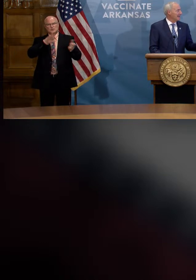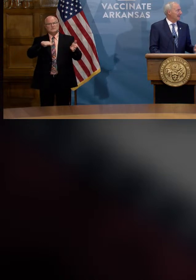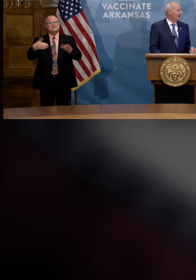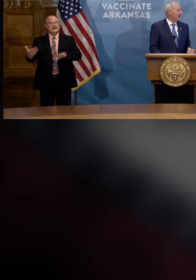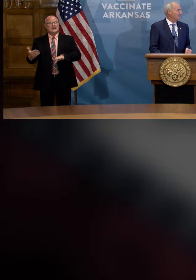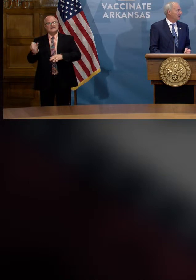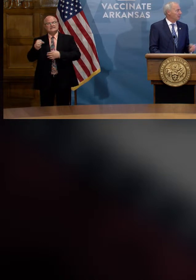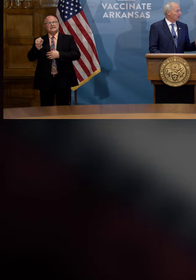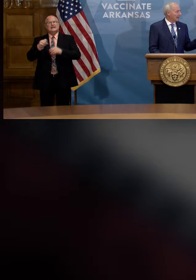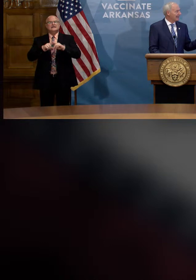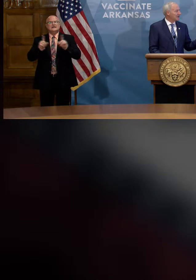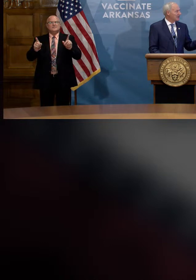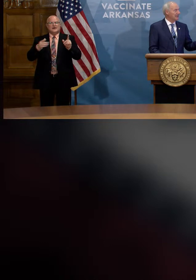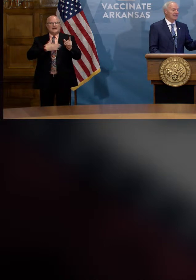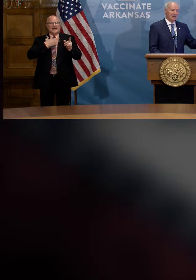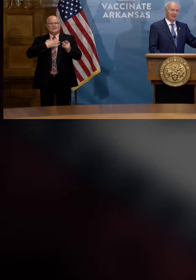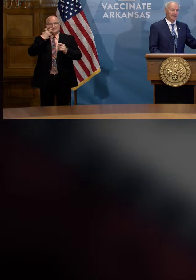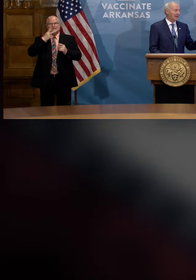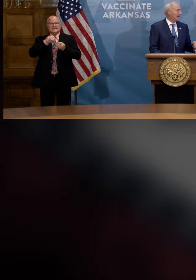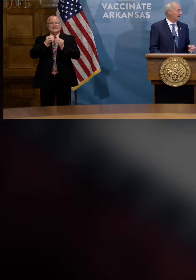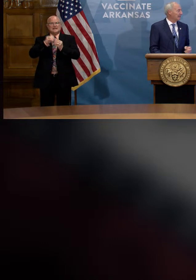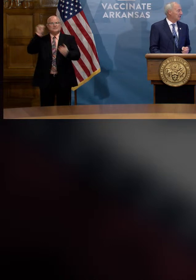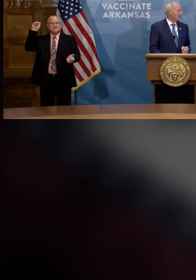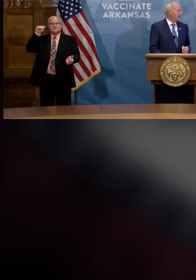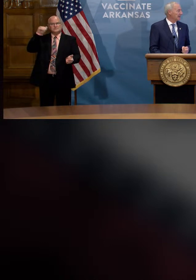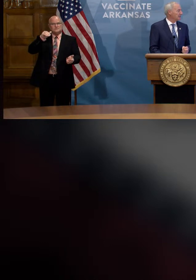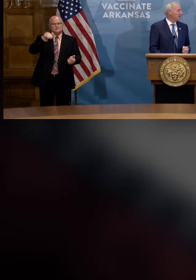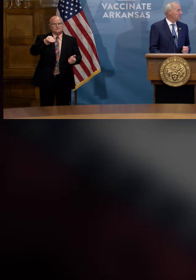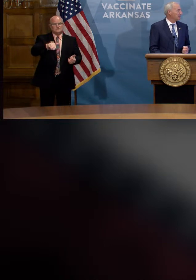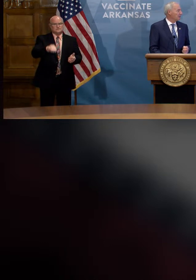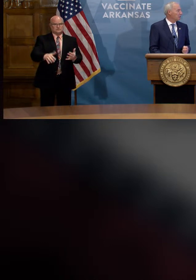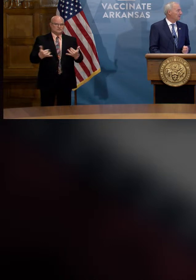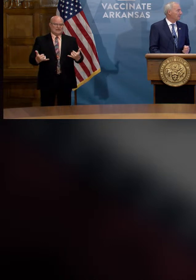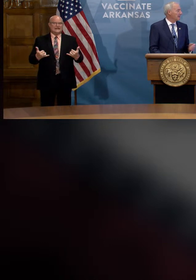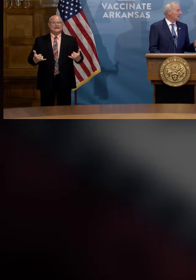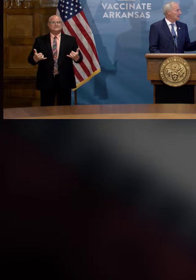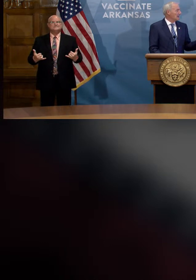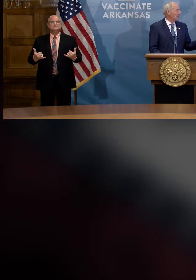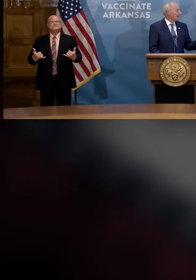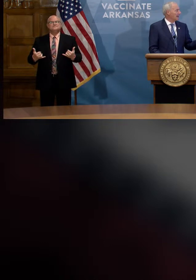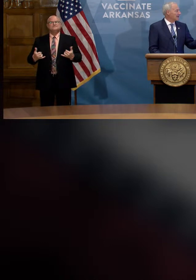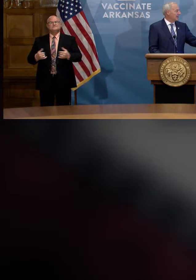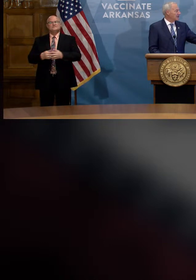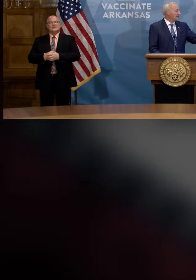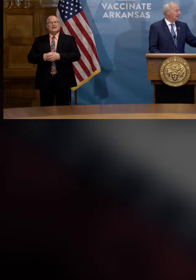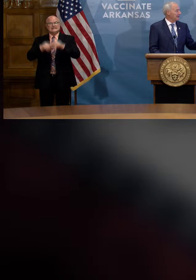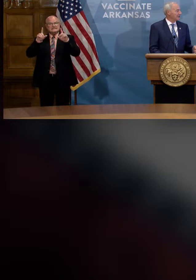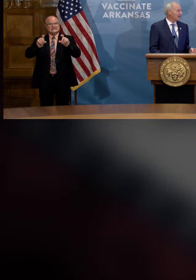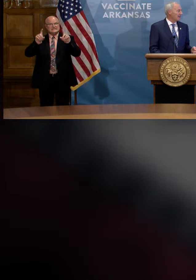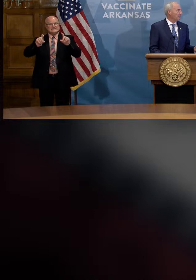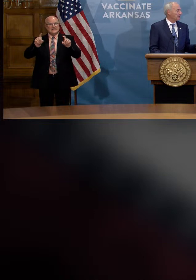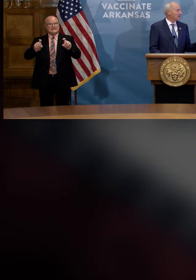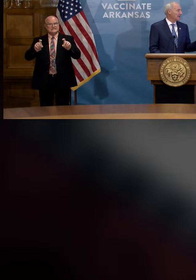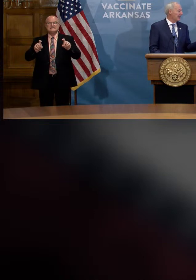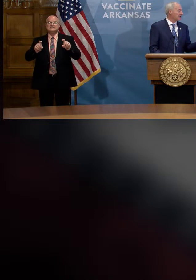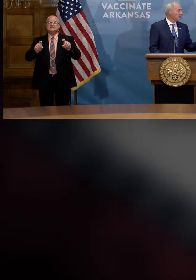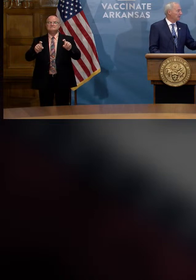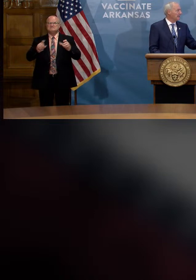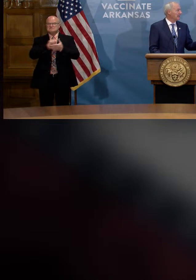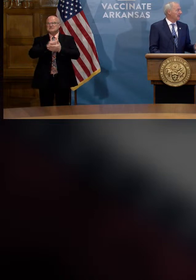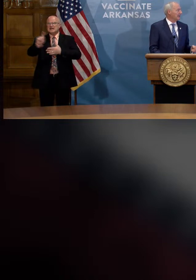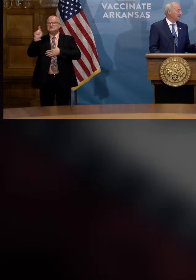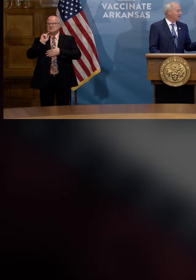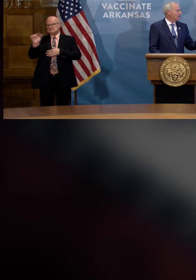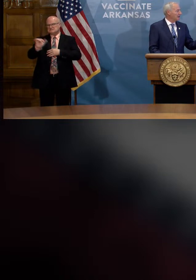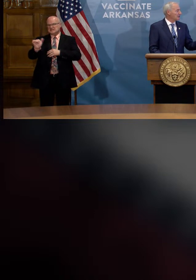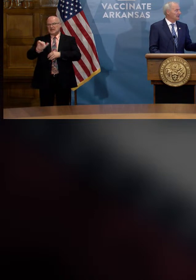die, but we're glad to see it not at the high level it has been before. Our testing is comparable to last